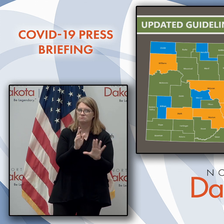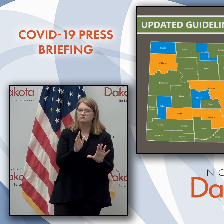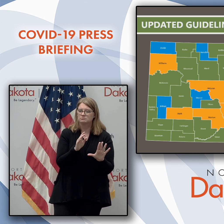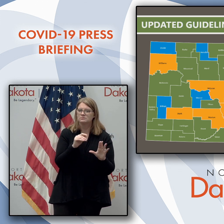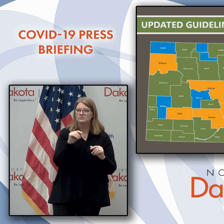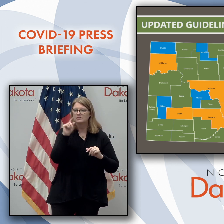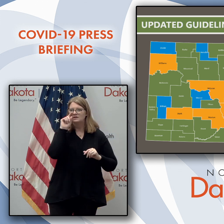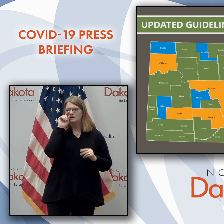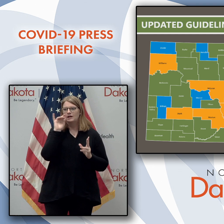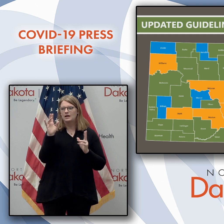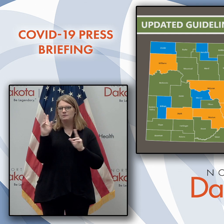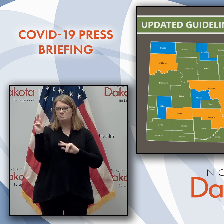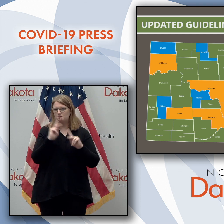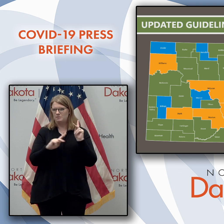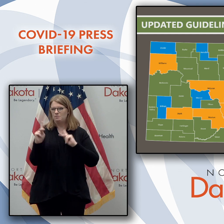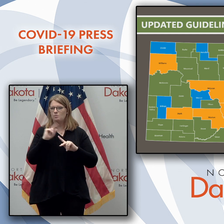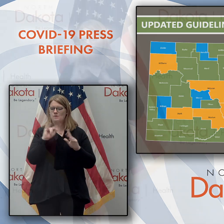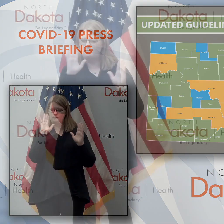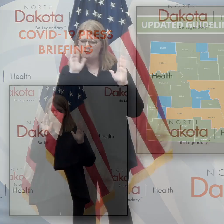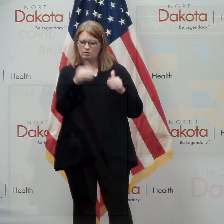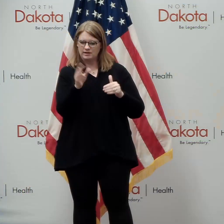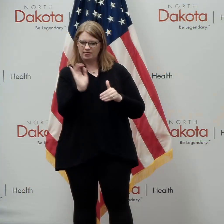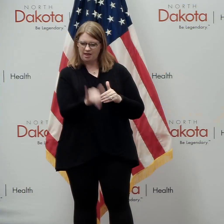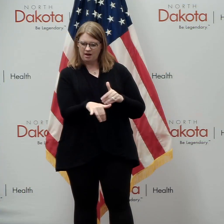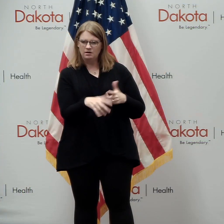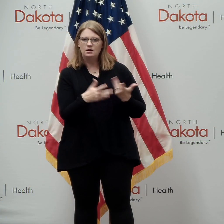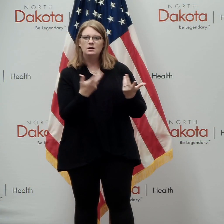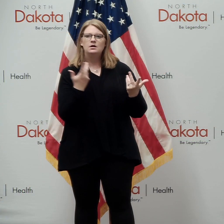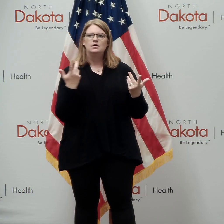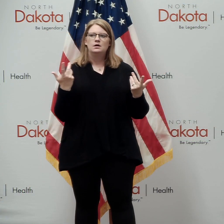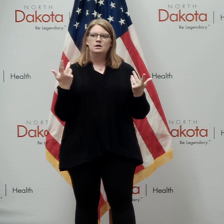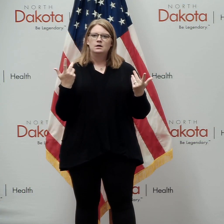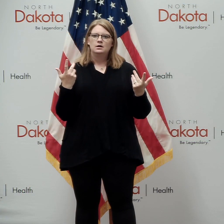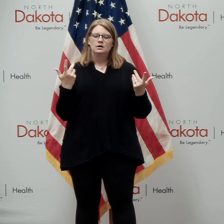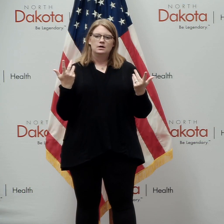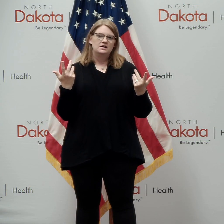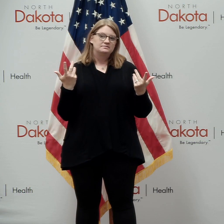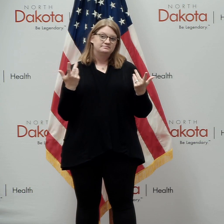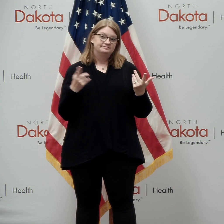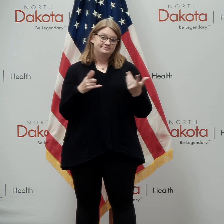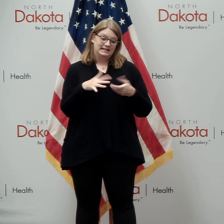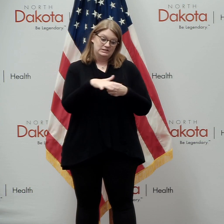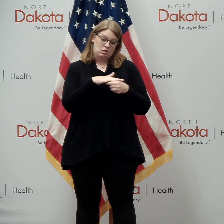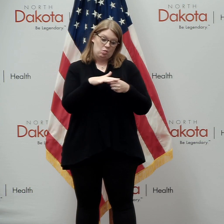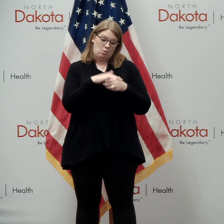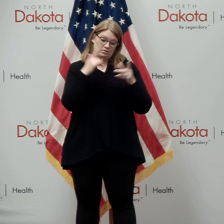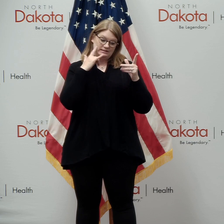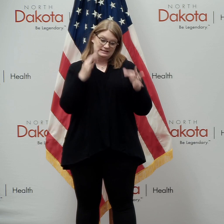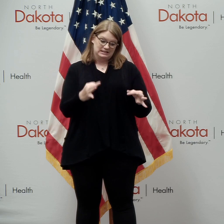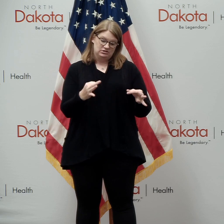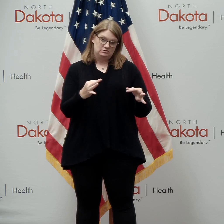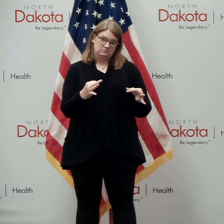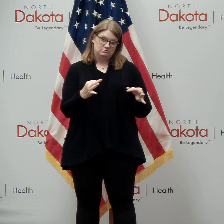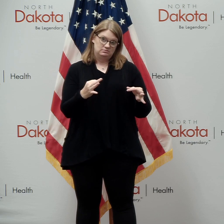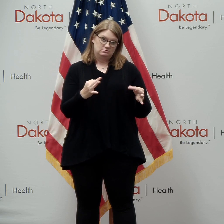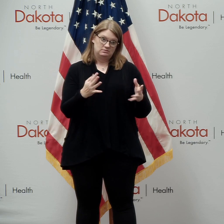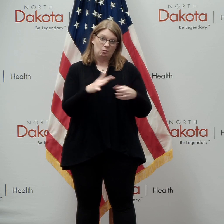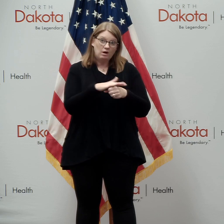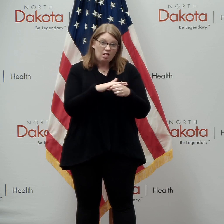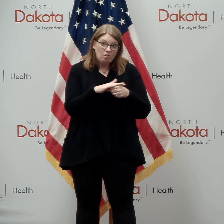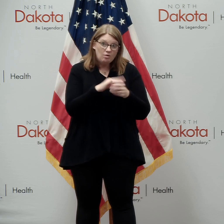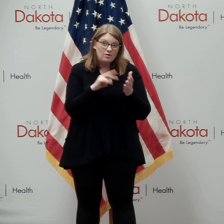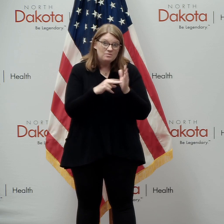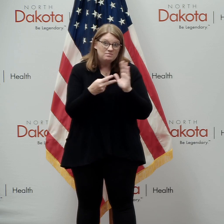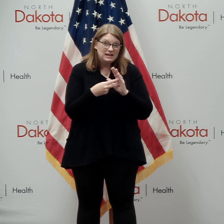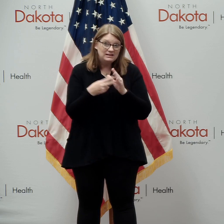that people will zero in on. But at the end of the day, it's going to come down to local decision making. And when I say local, I mean it's going to come down to